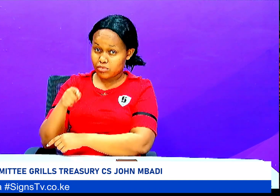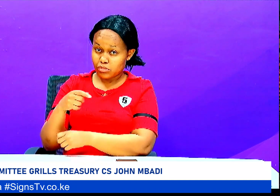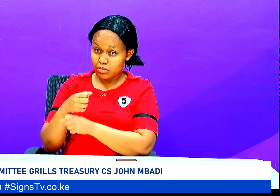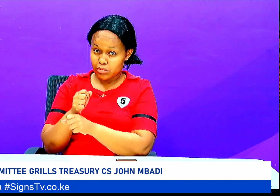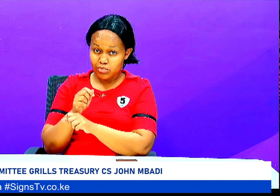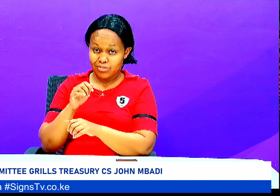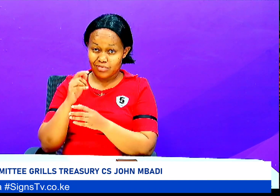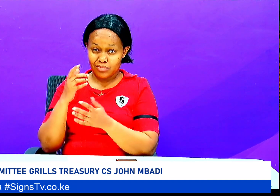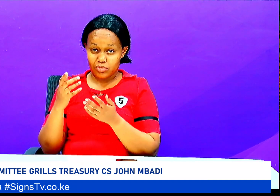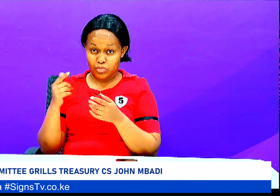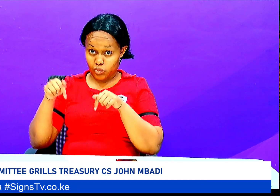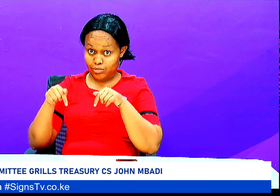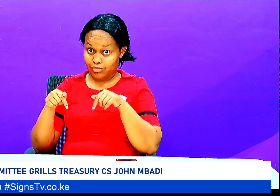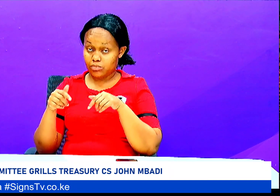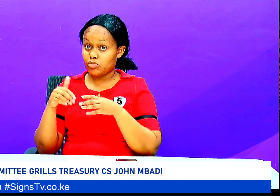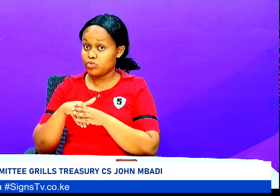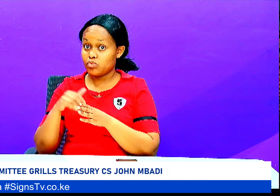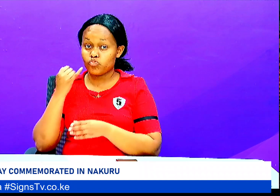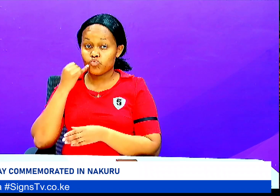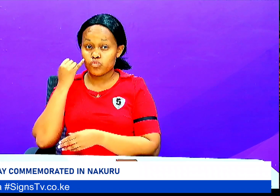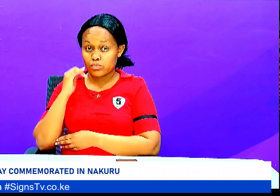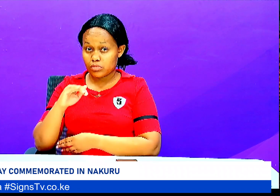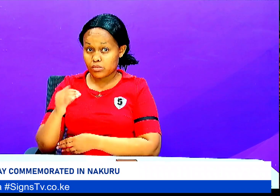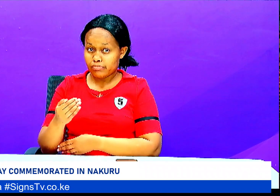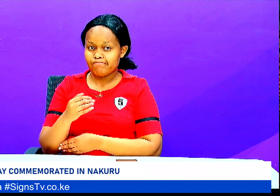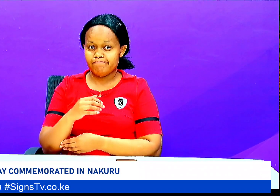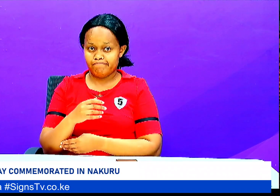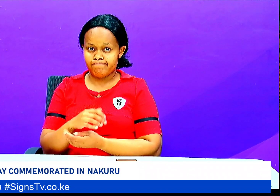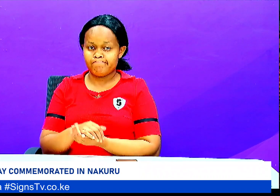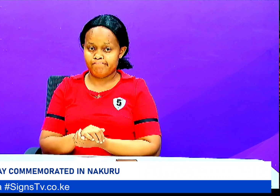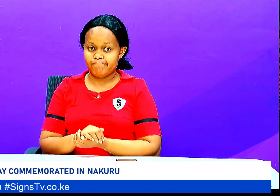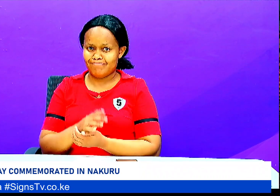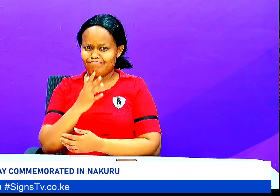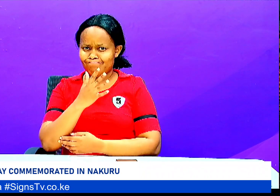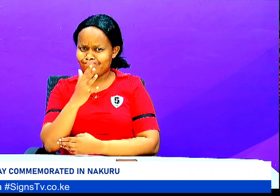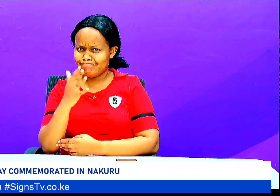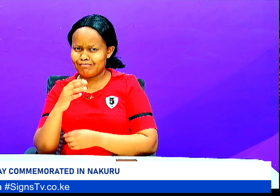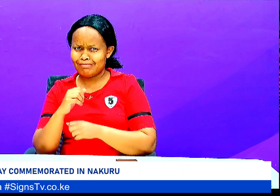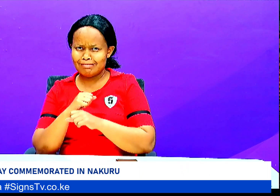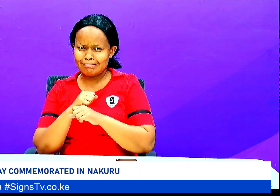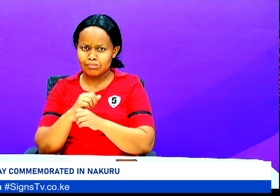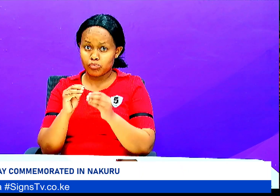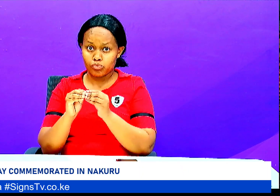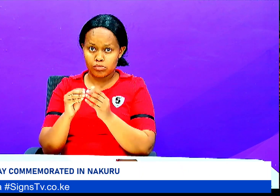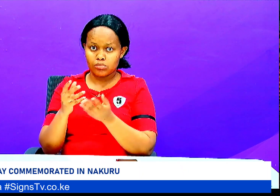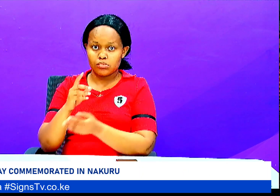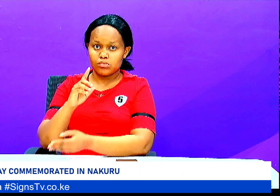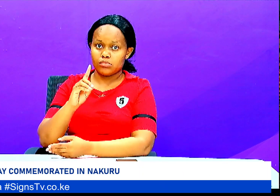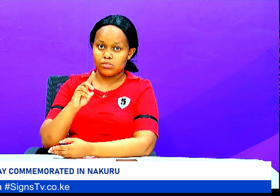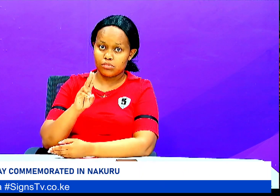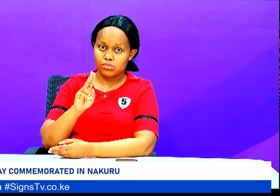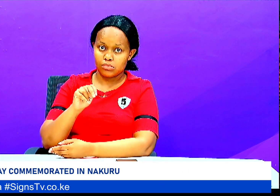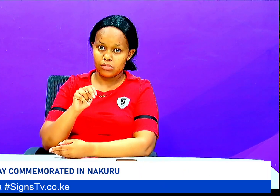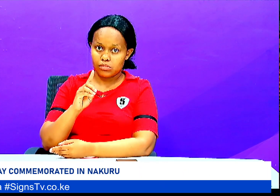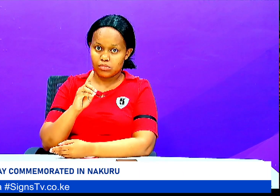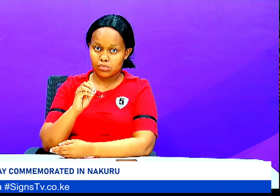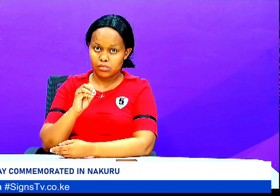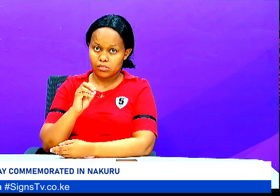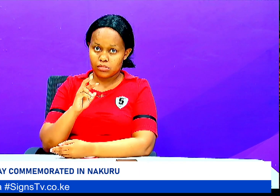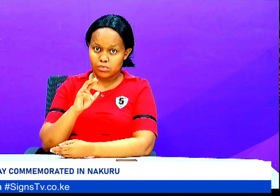The World Forest Day is being marked today in Nakuru County, with forest guards gathering at